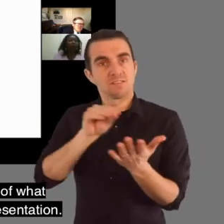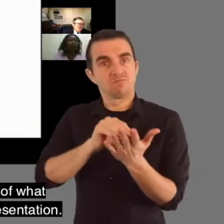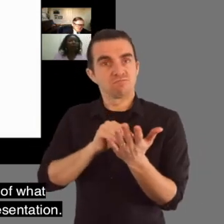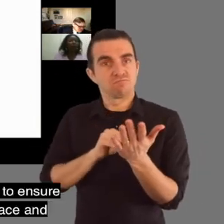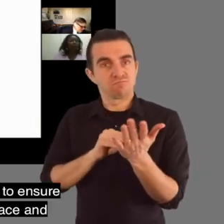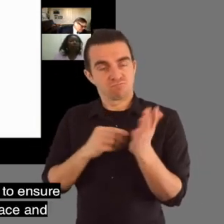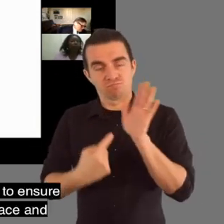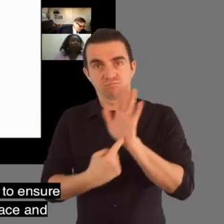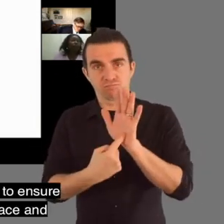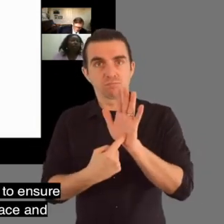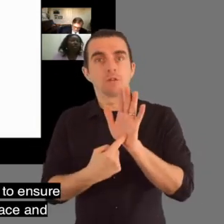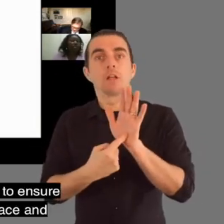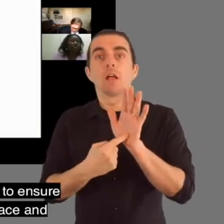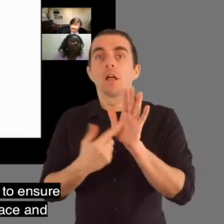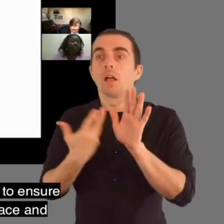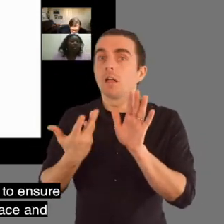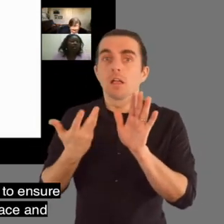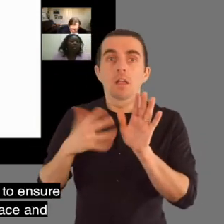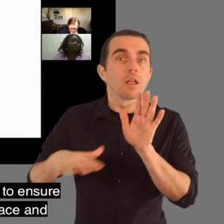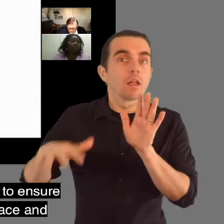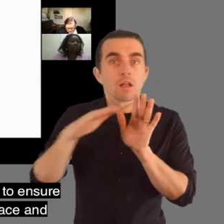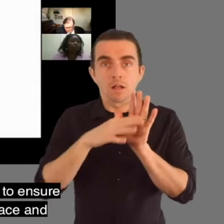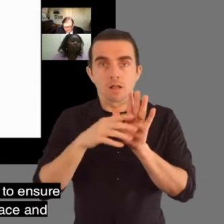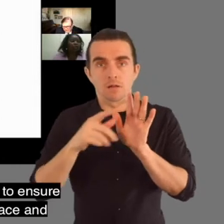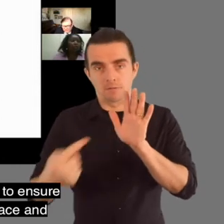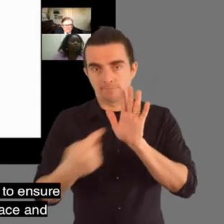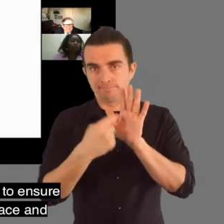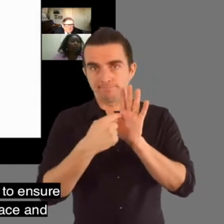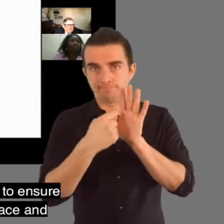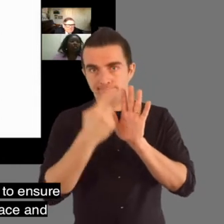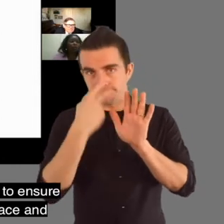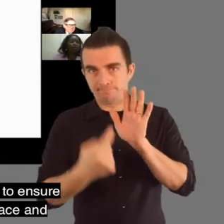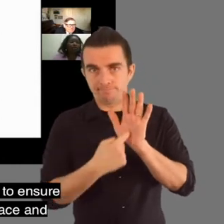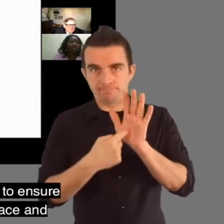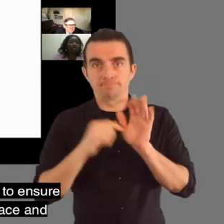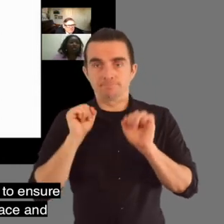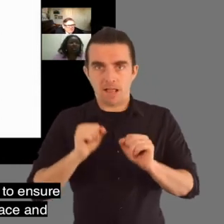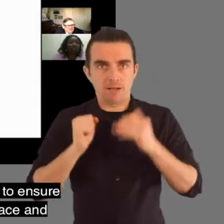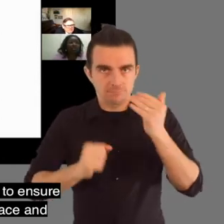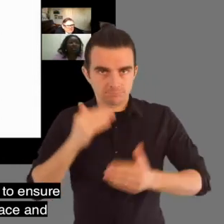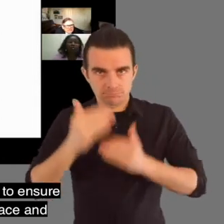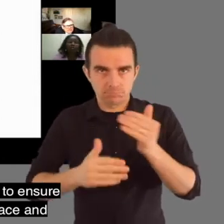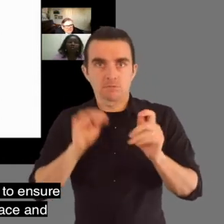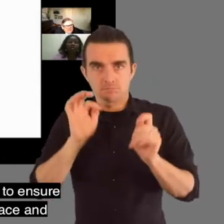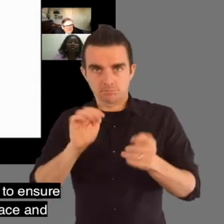Yeah, the states are supposed to ensure that